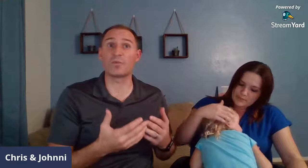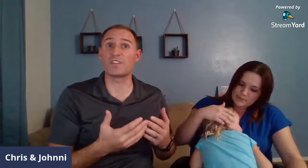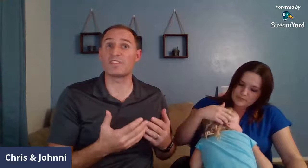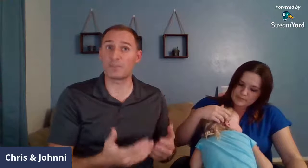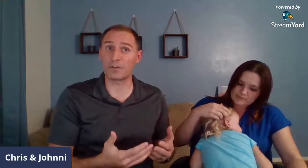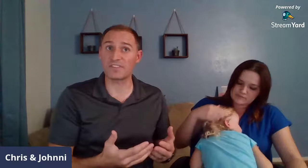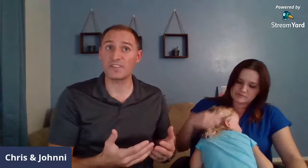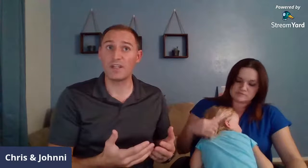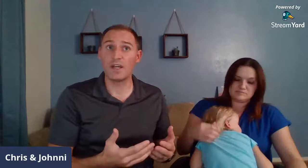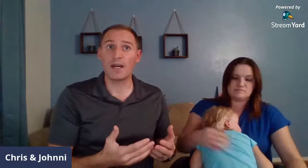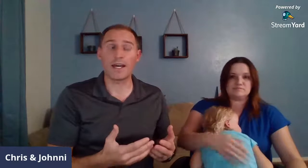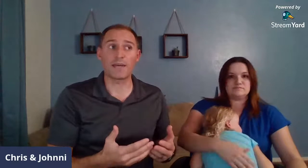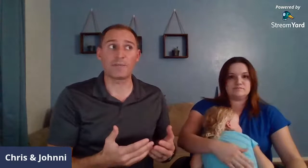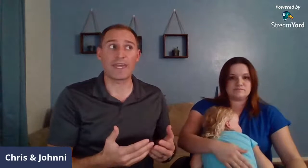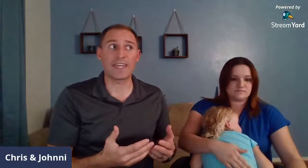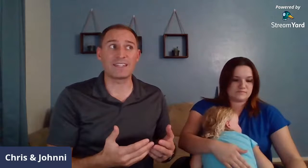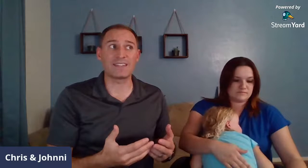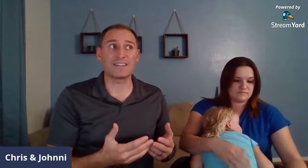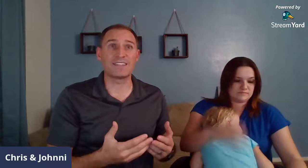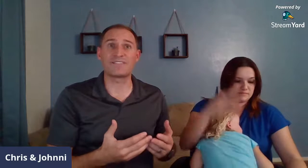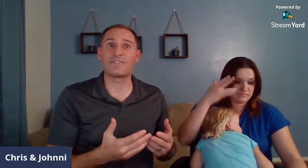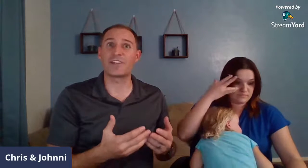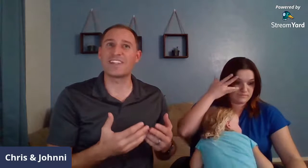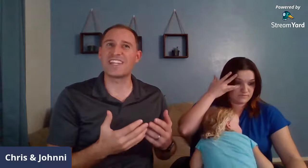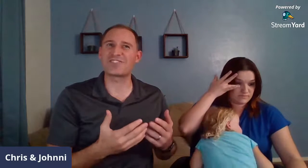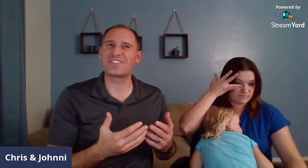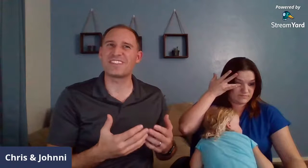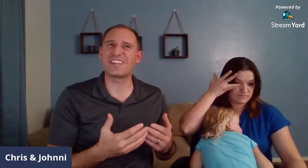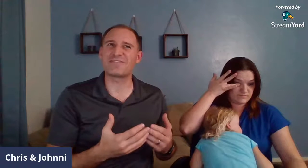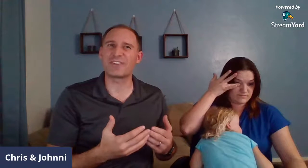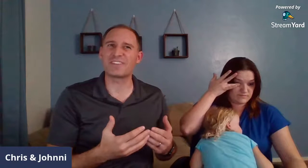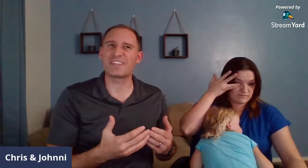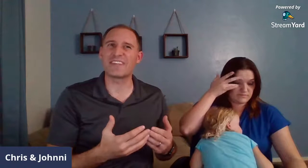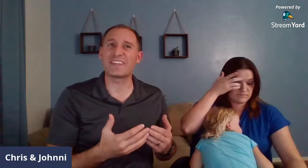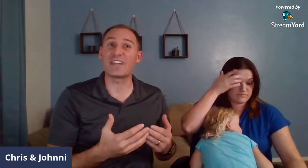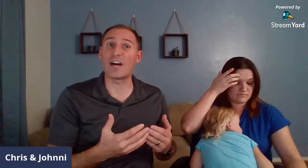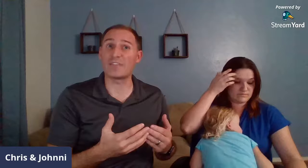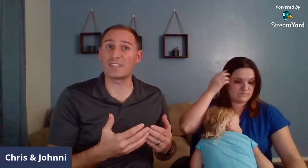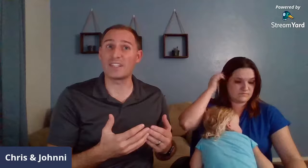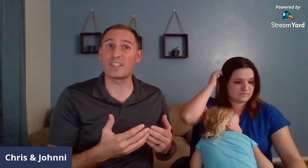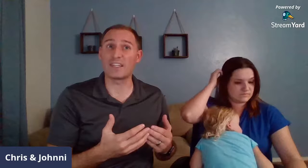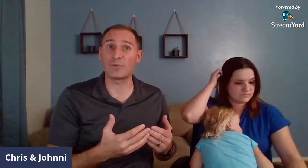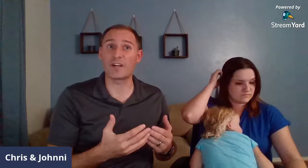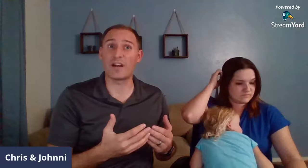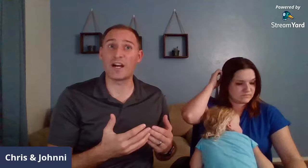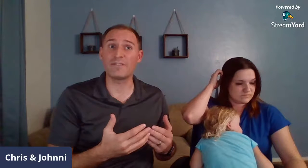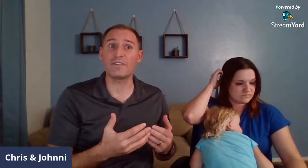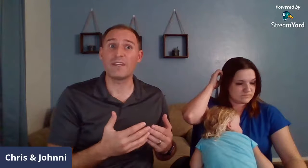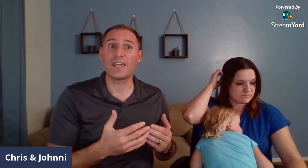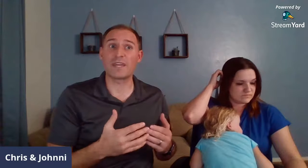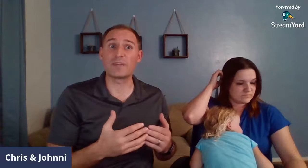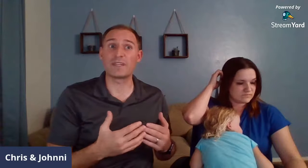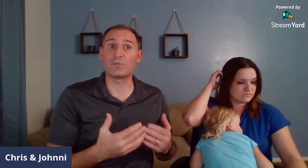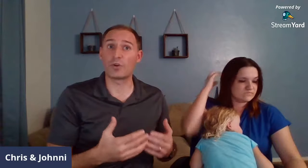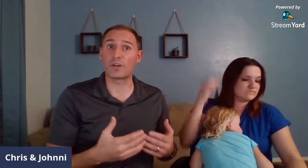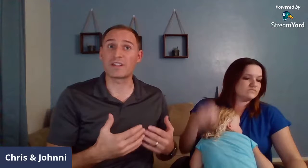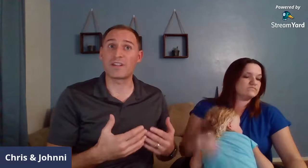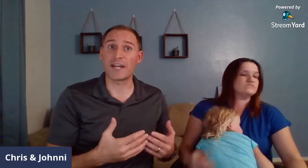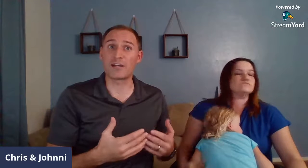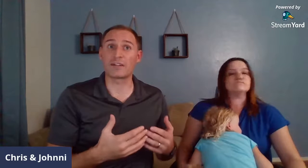one source, and it's very interesting at first, and then the novelty can wear off, and we get bored and tired,